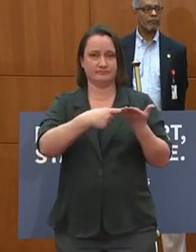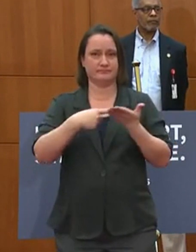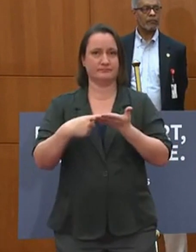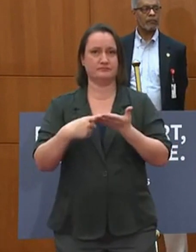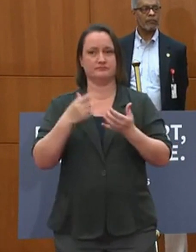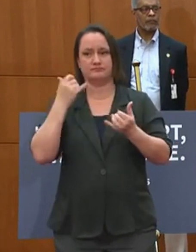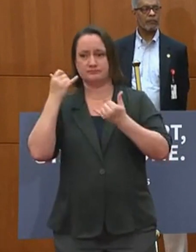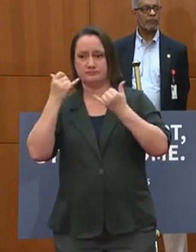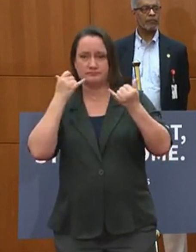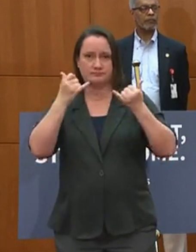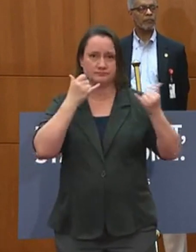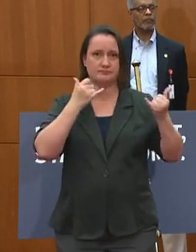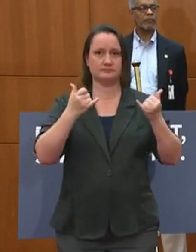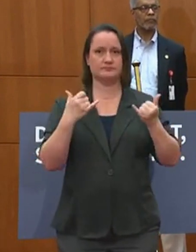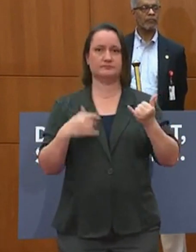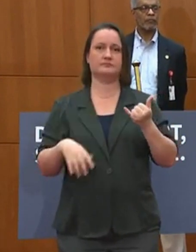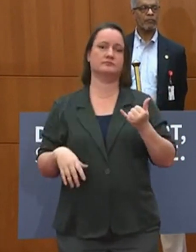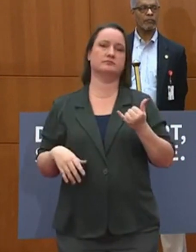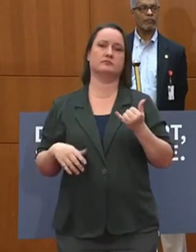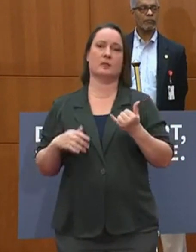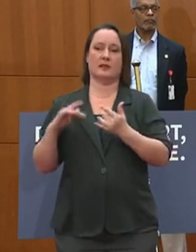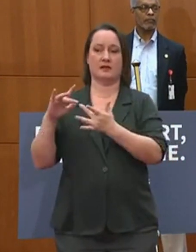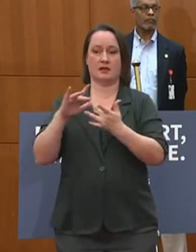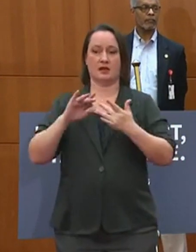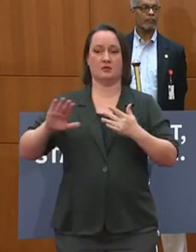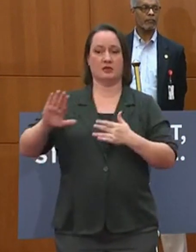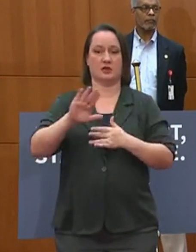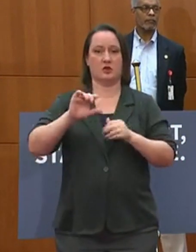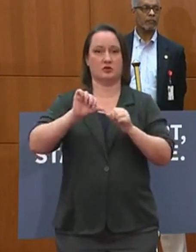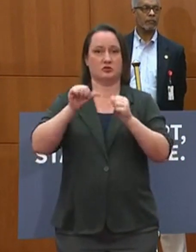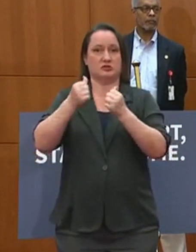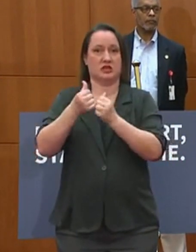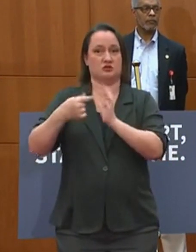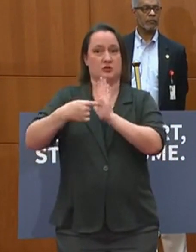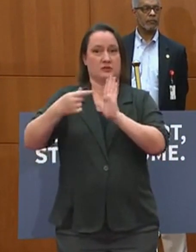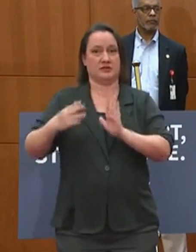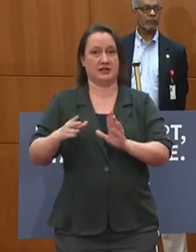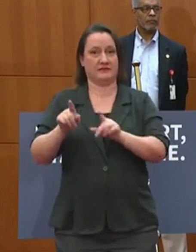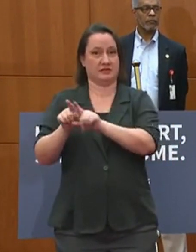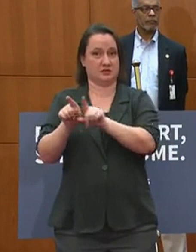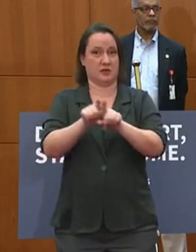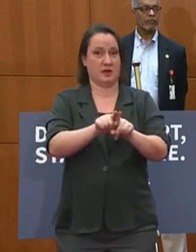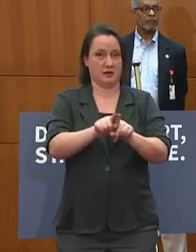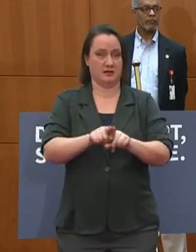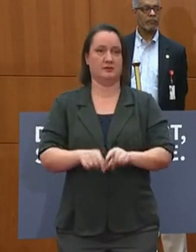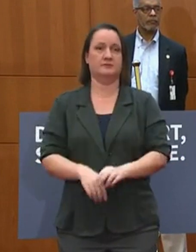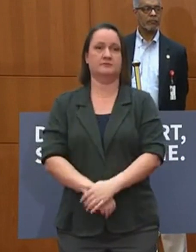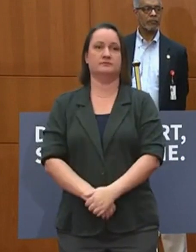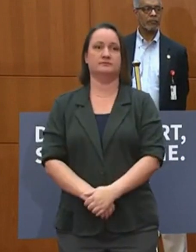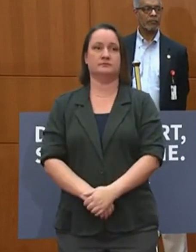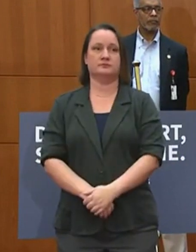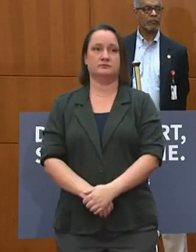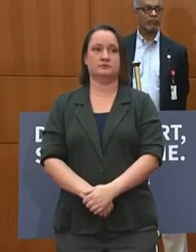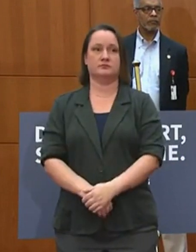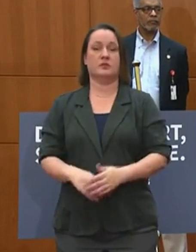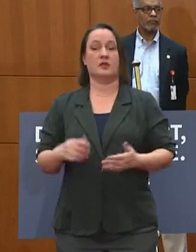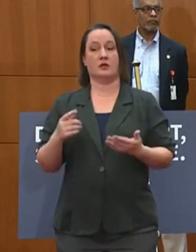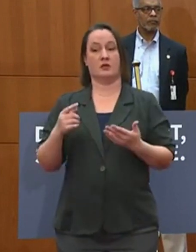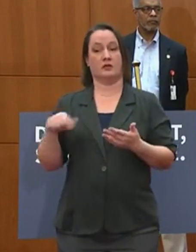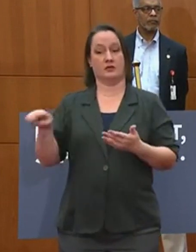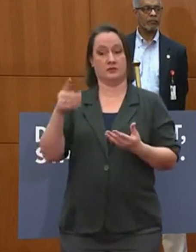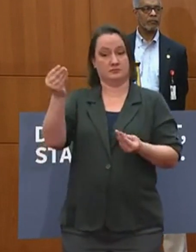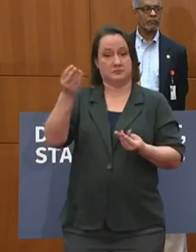on the phone with them and in contact with their association representatives as well. What I am hearing is they are responding. They